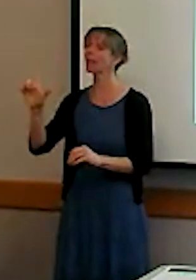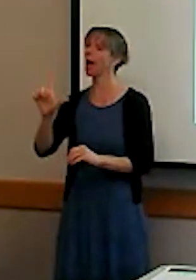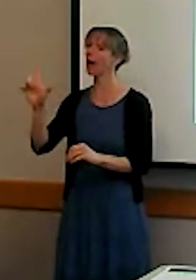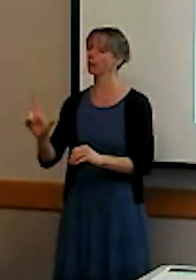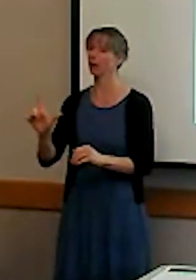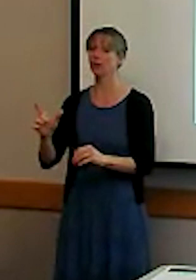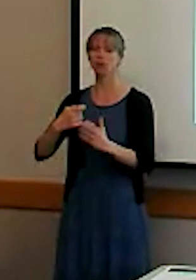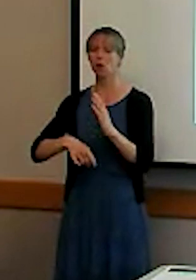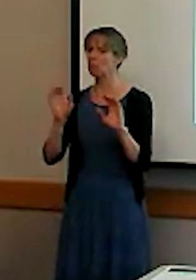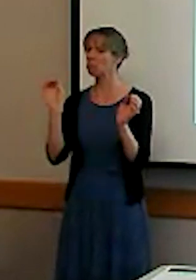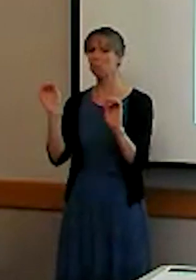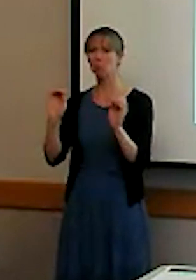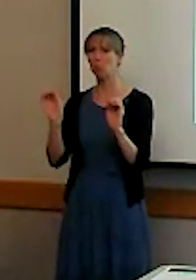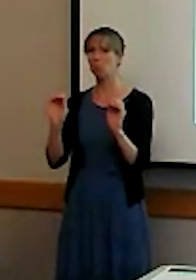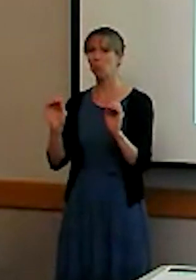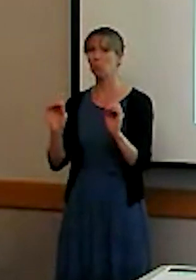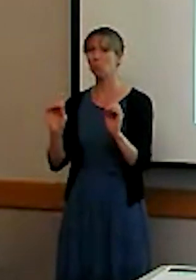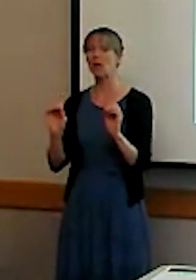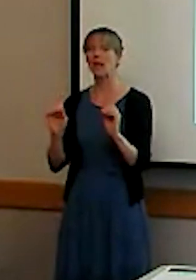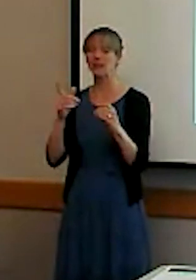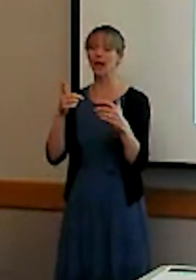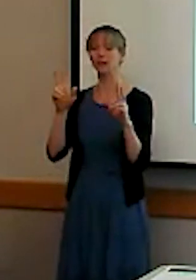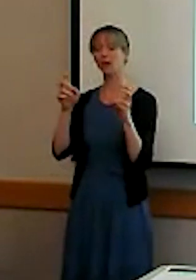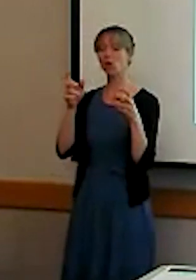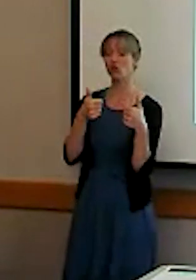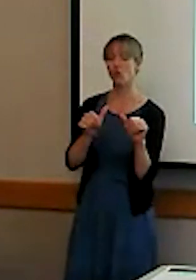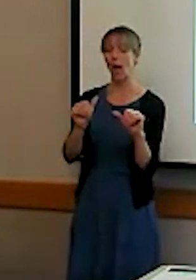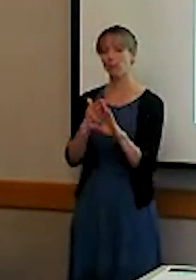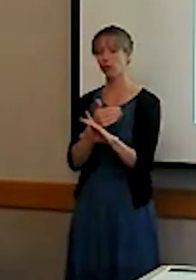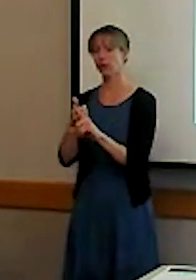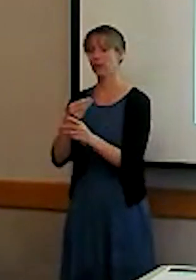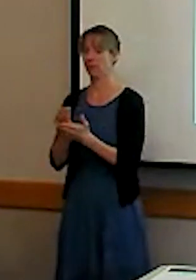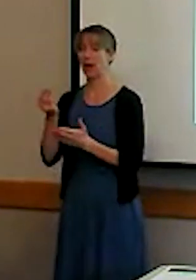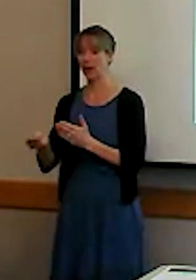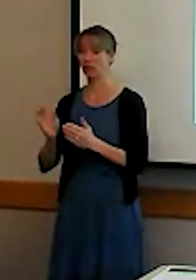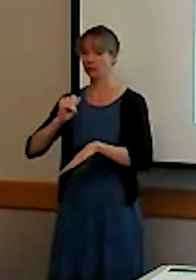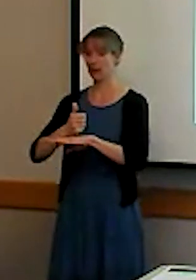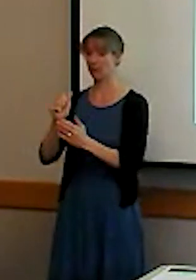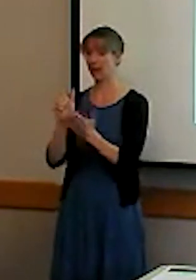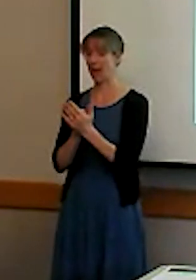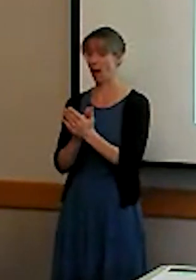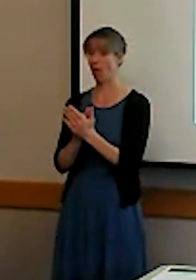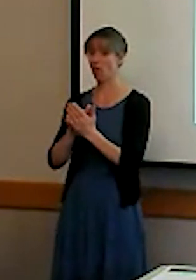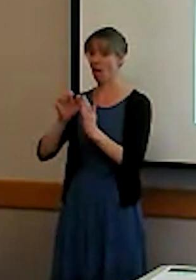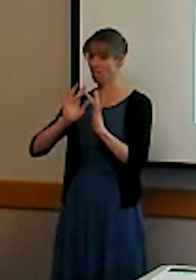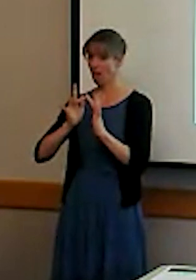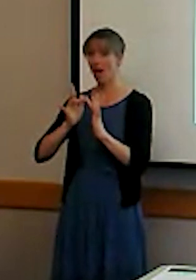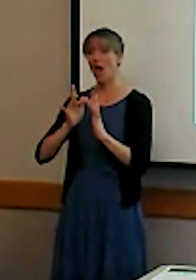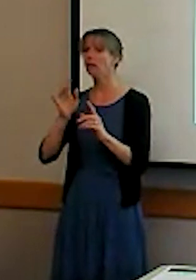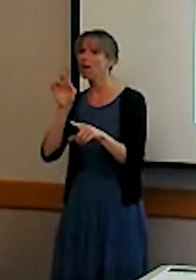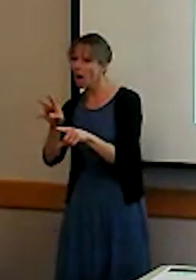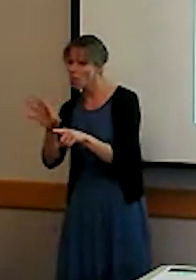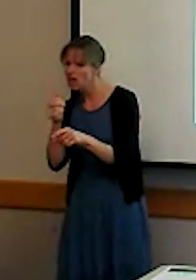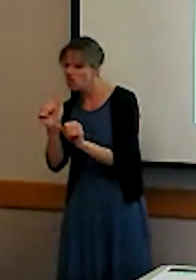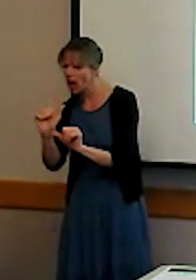library, so we don't charge anything. It's a try before you buy. So you just create an account online, you go see what you want to try, request